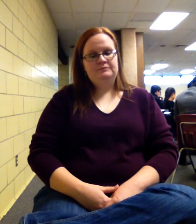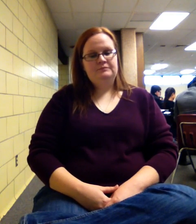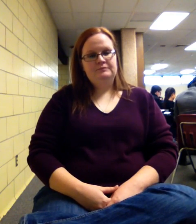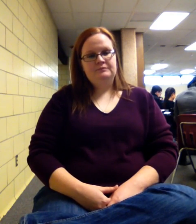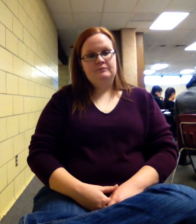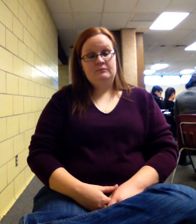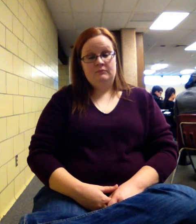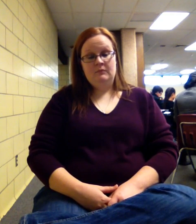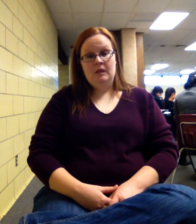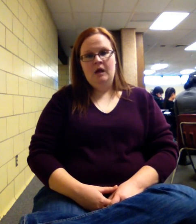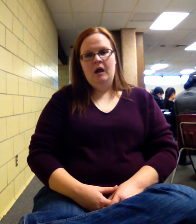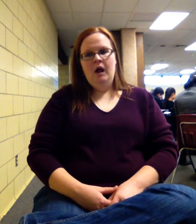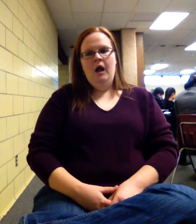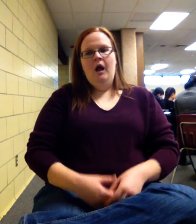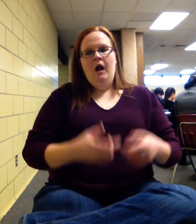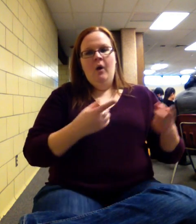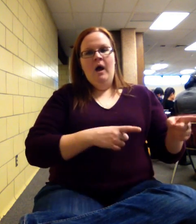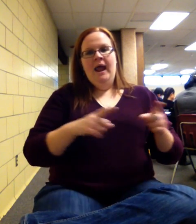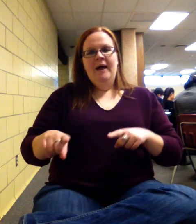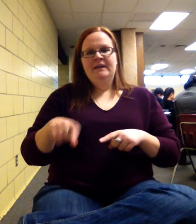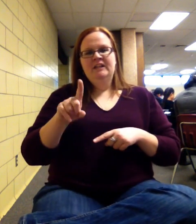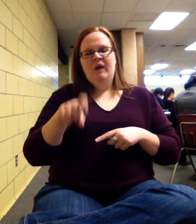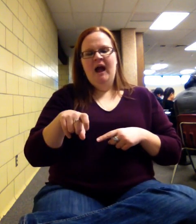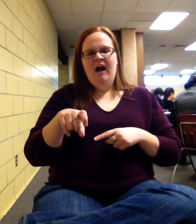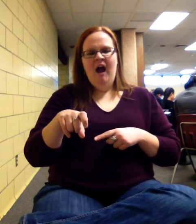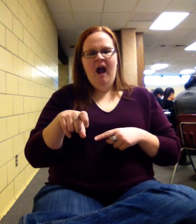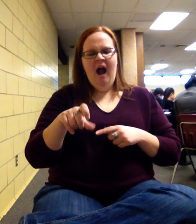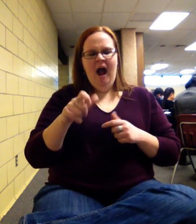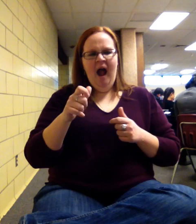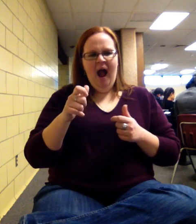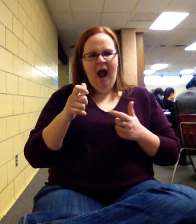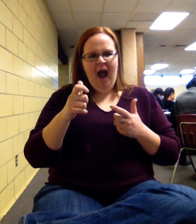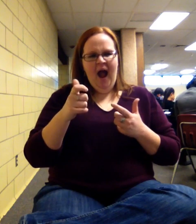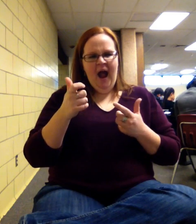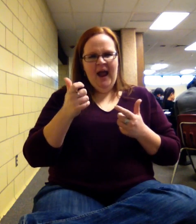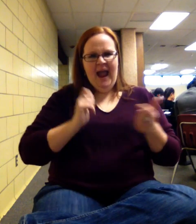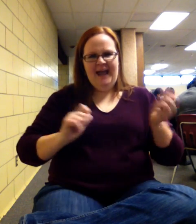So what's gonna happen is you're gonna have to treat that like 2 separate problems.